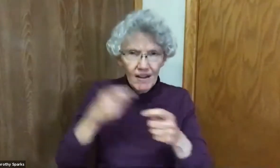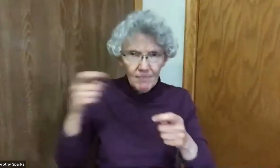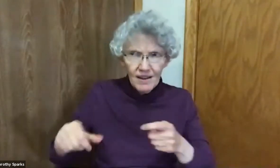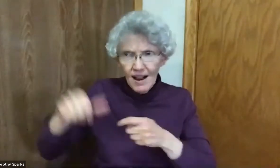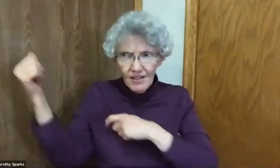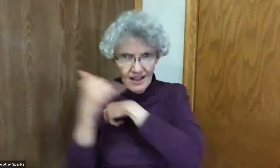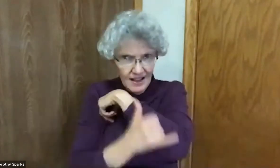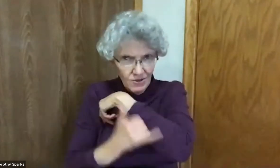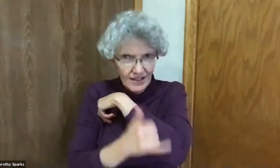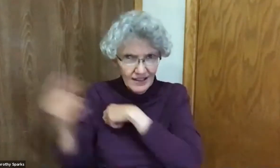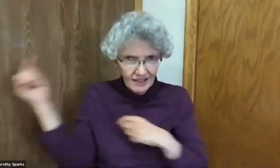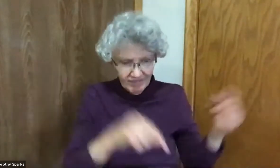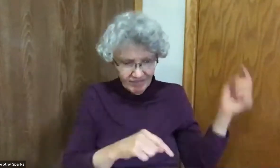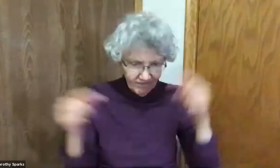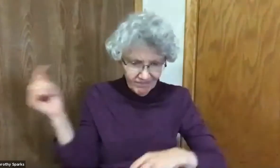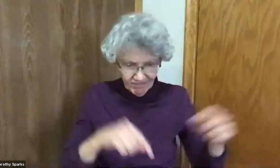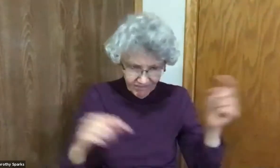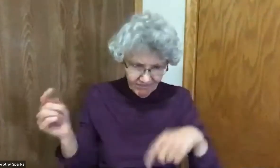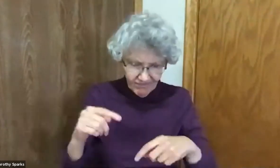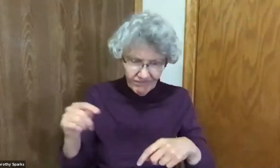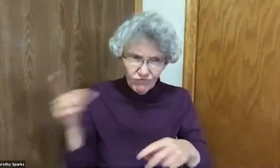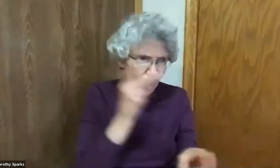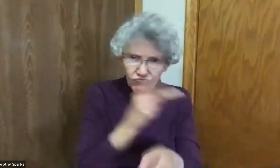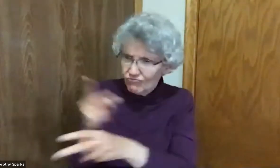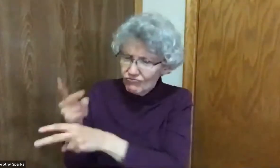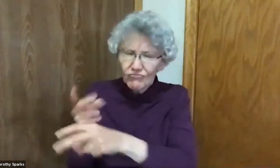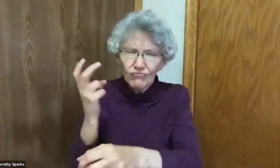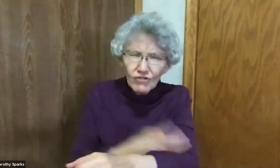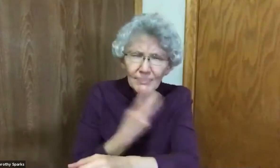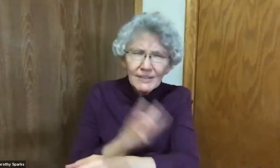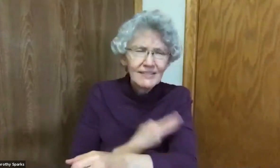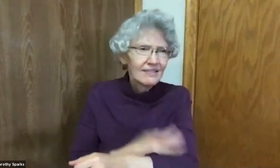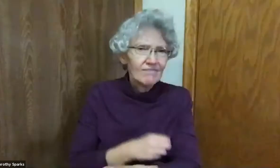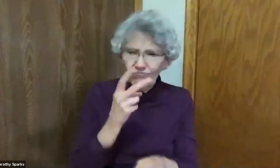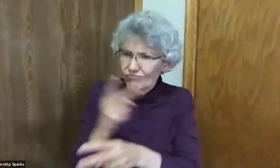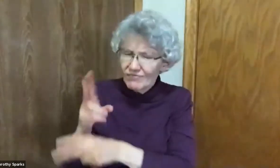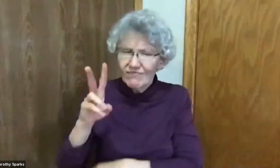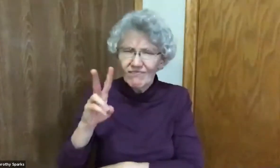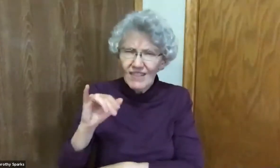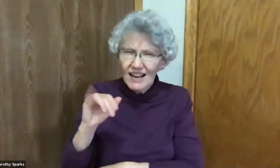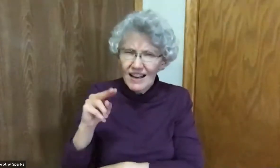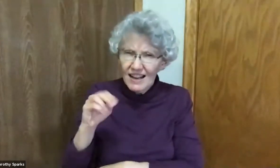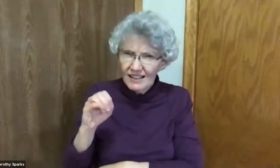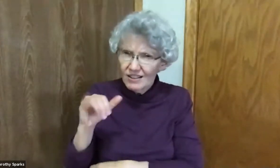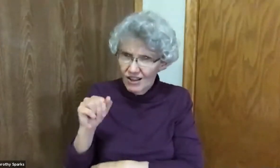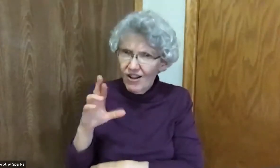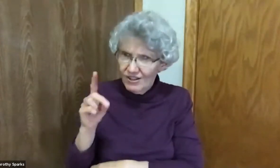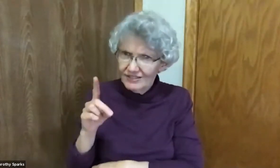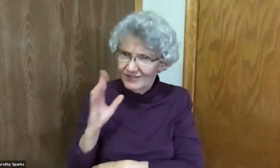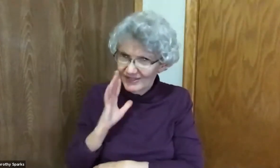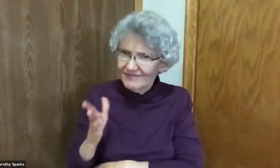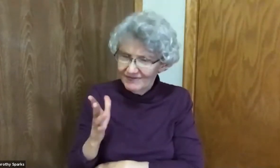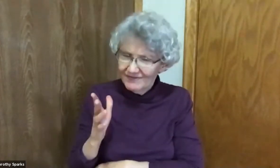They will hire foreigners to take care of their sheep and their vineyards.